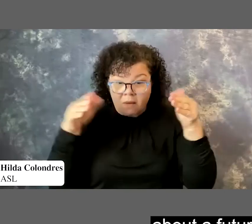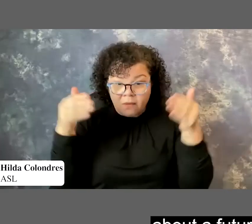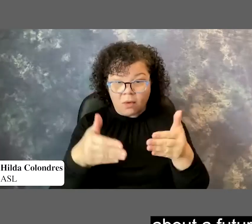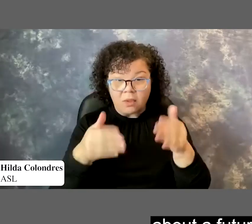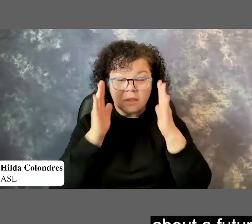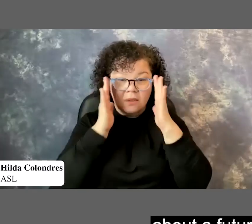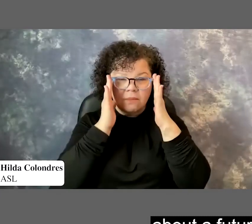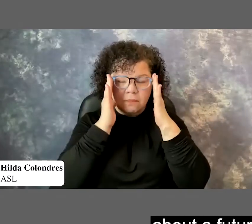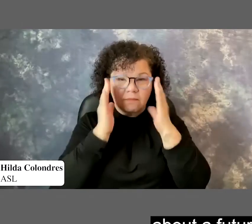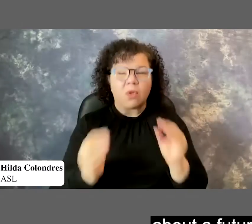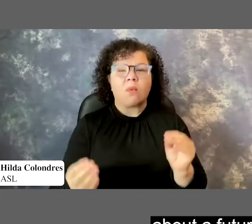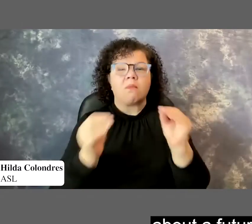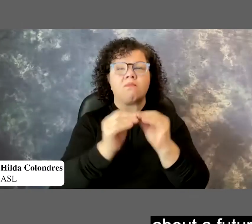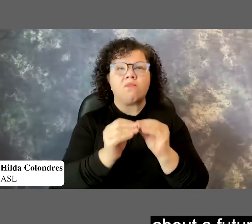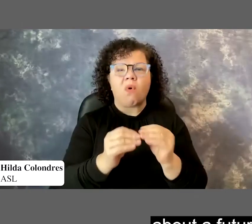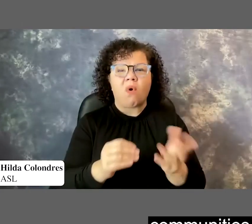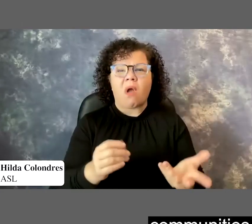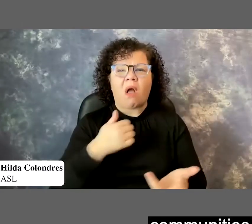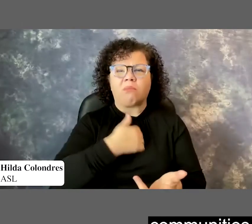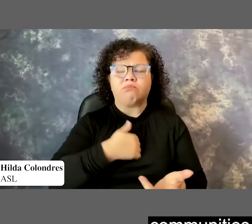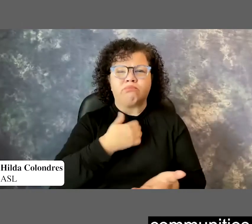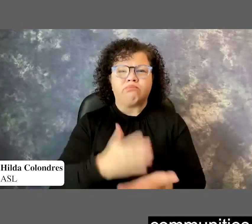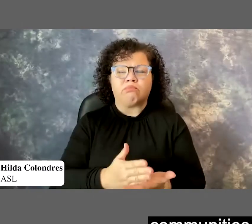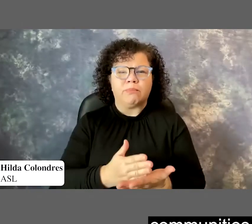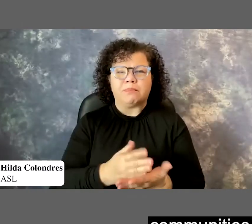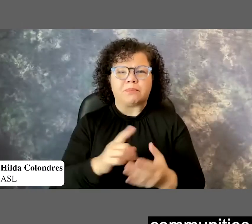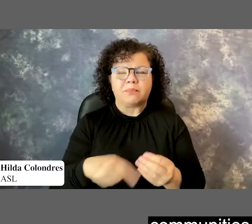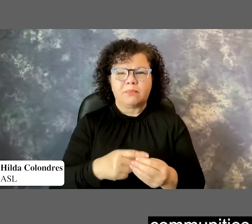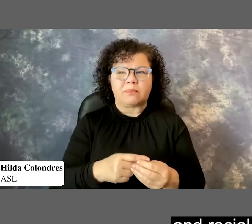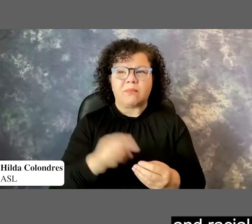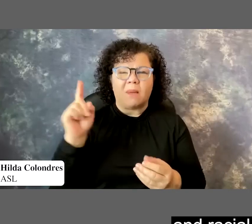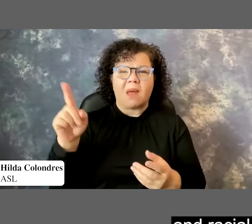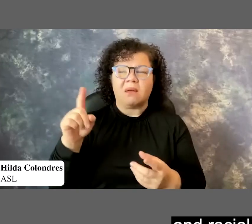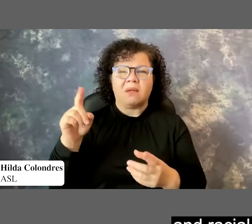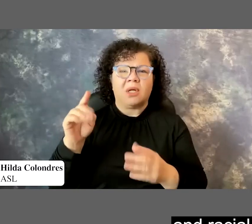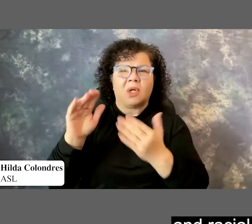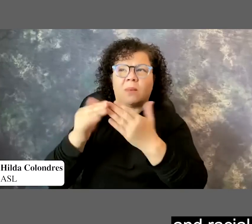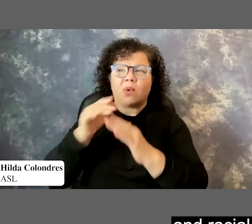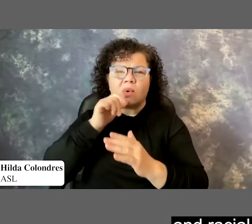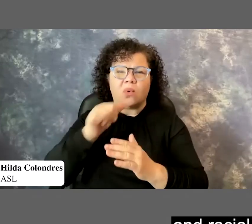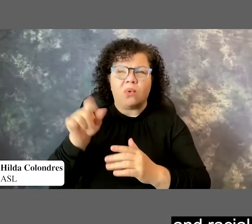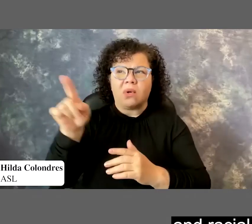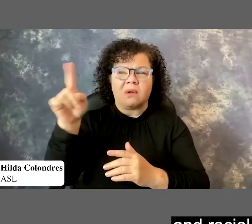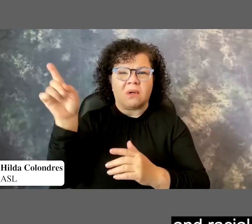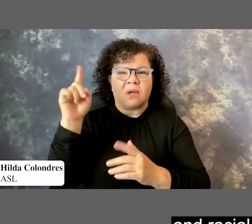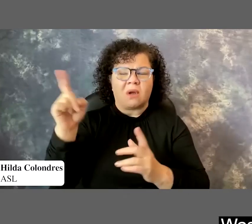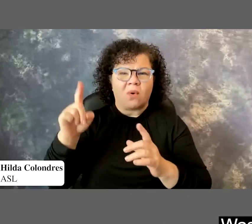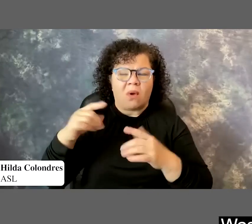more unapologetic about a future where powerful communities are driving equity and racial justice work in Washington,